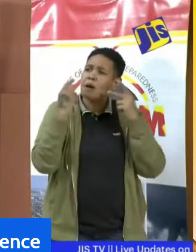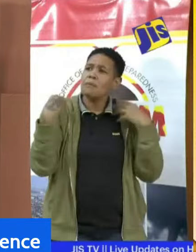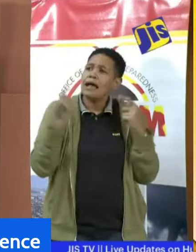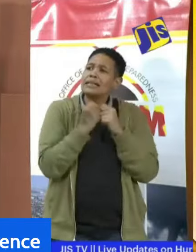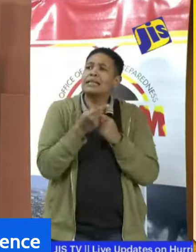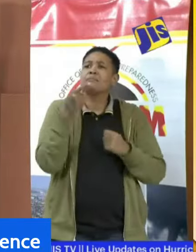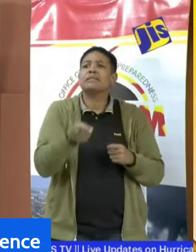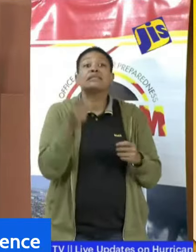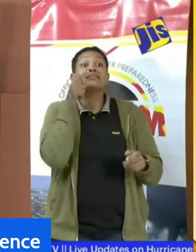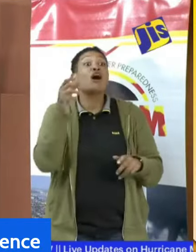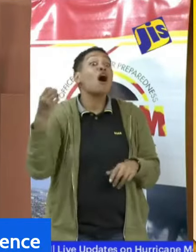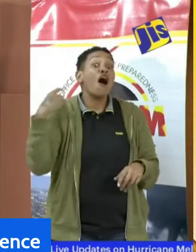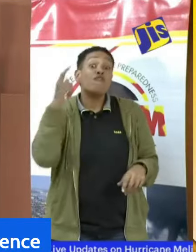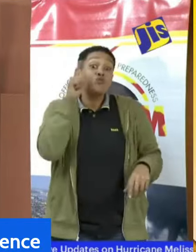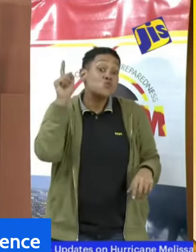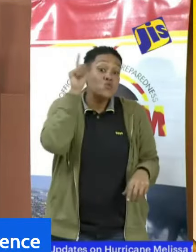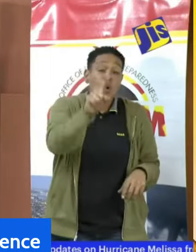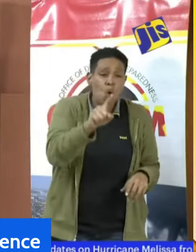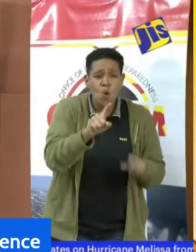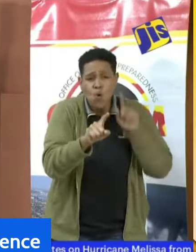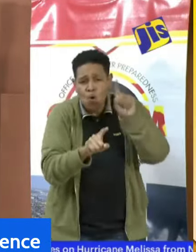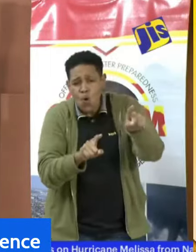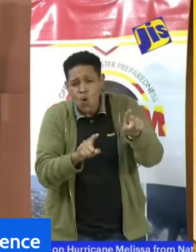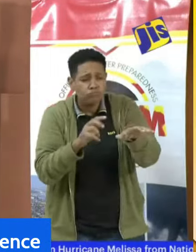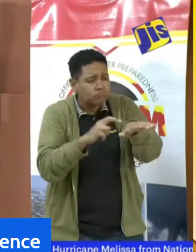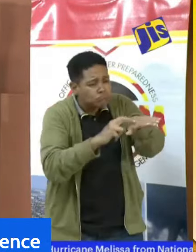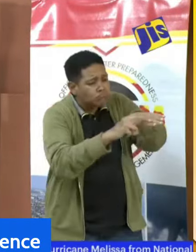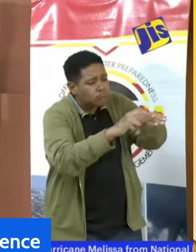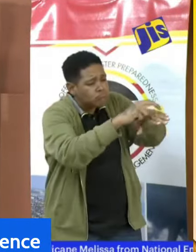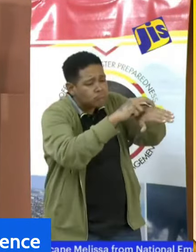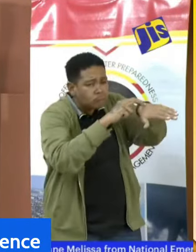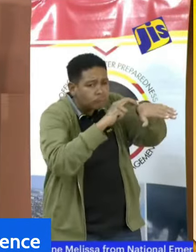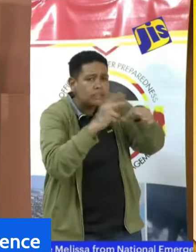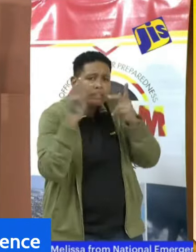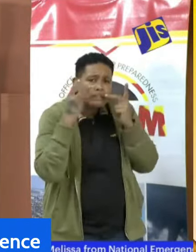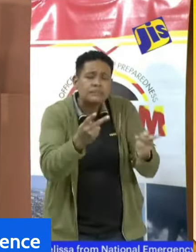These are the officers who go out into the field and visit,